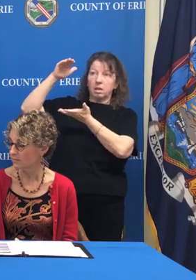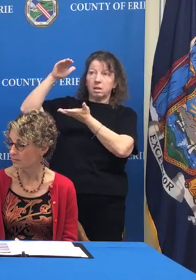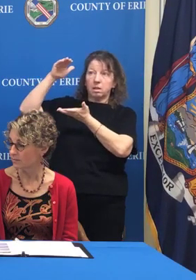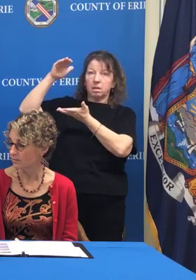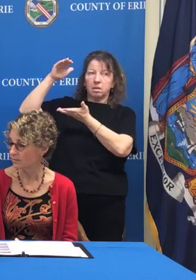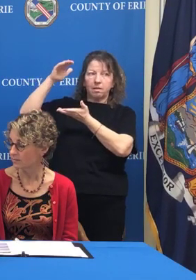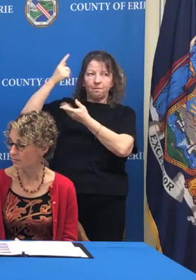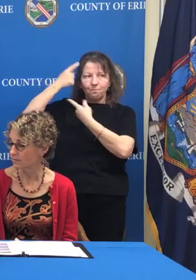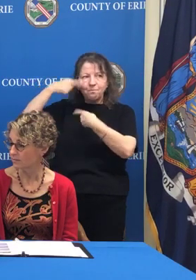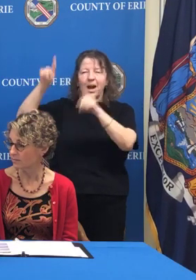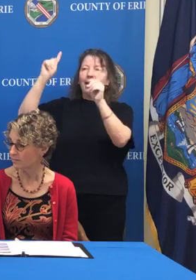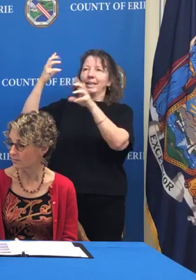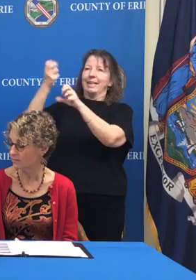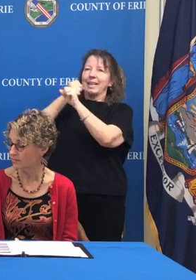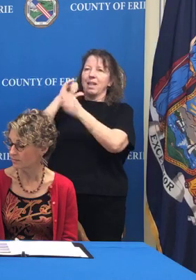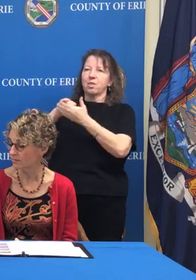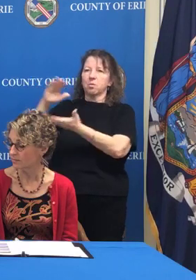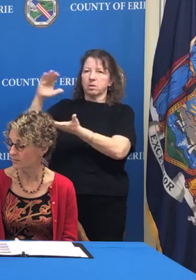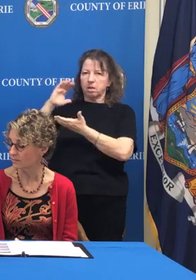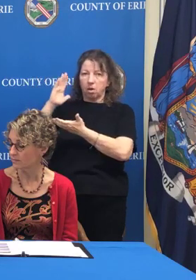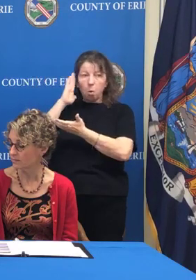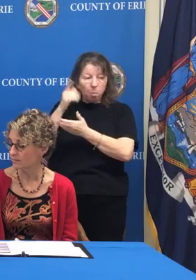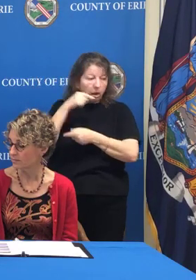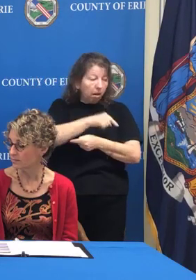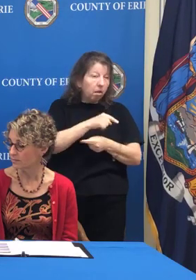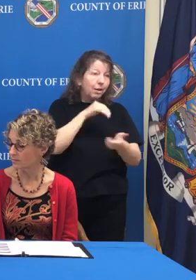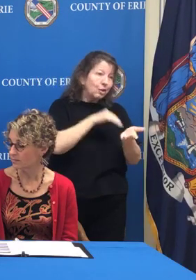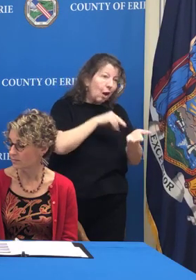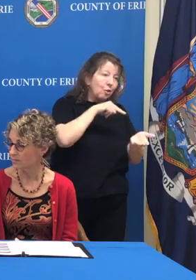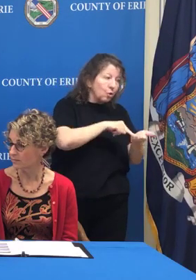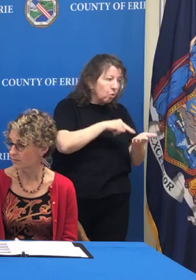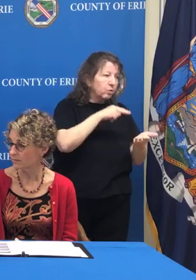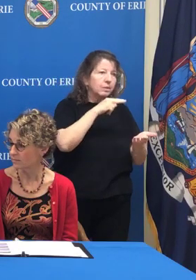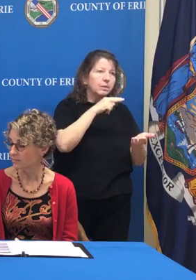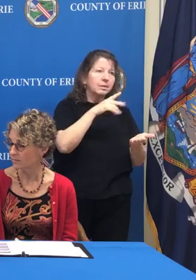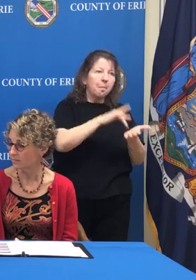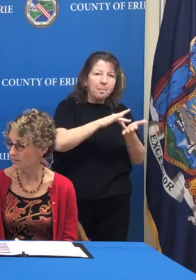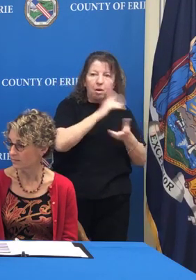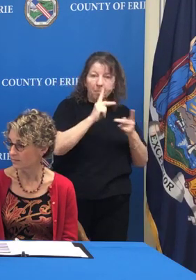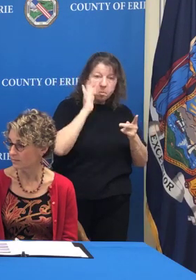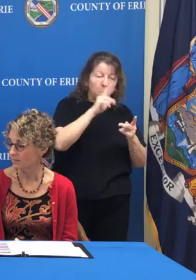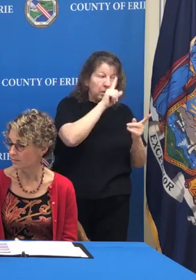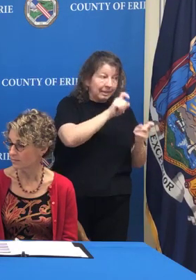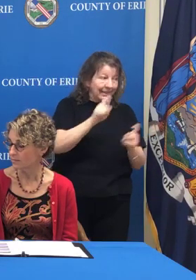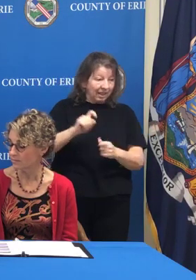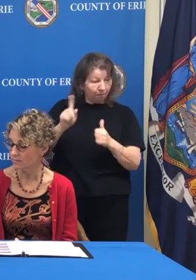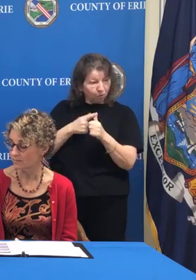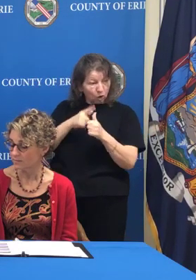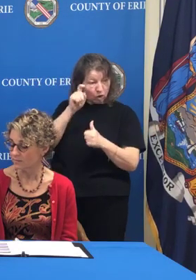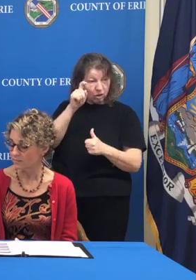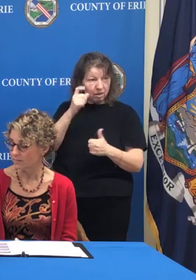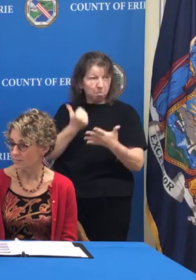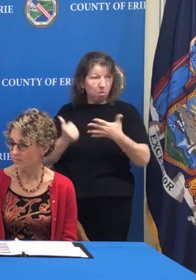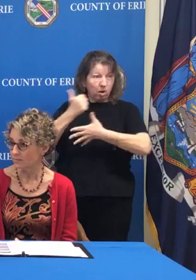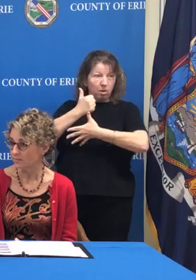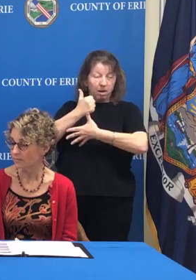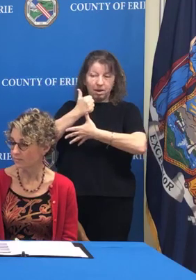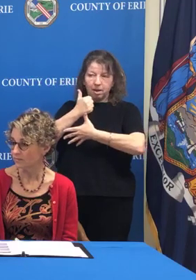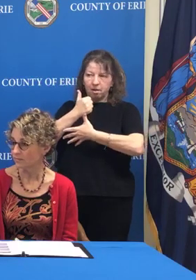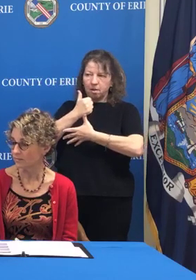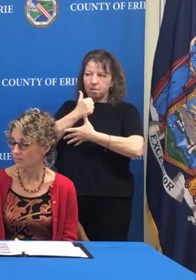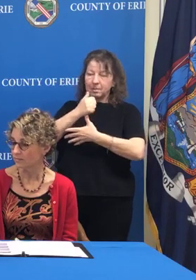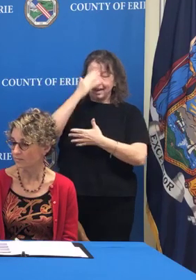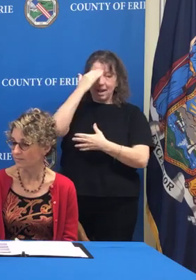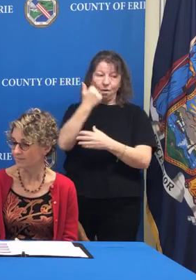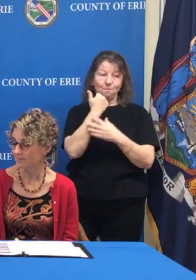given some priority given the importance of them being able to stay on the job? Because I know of at least 5 that are marooned